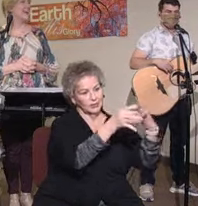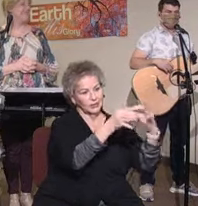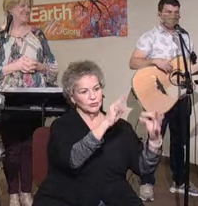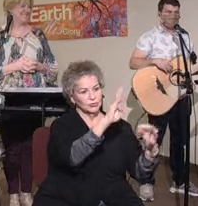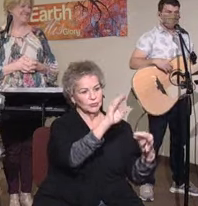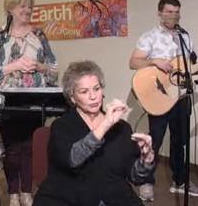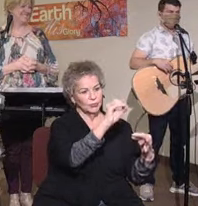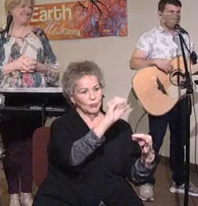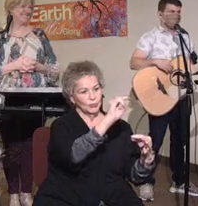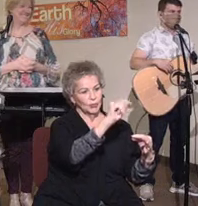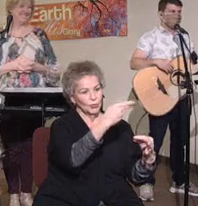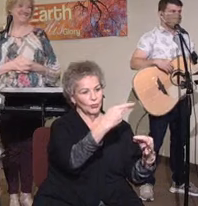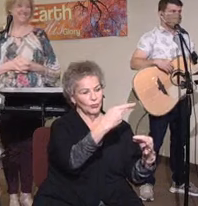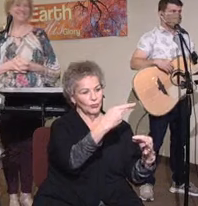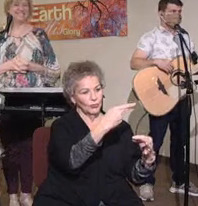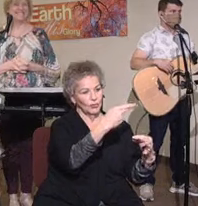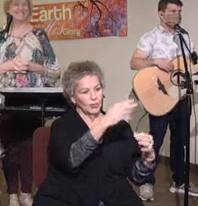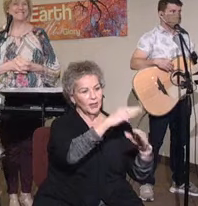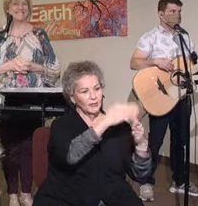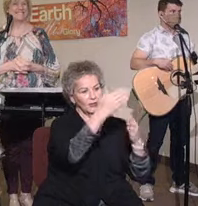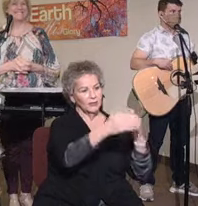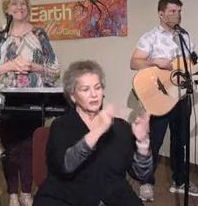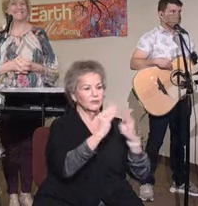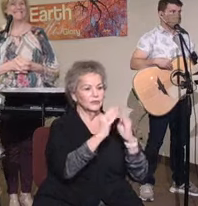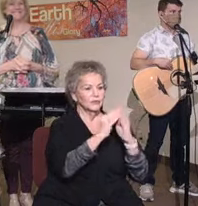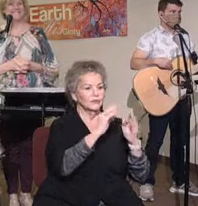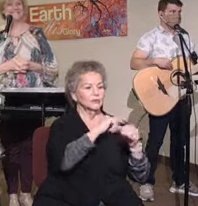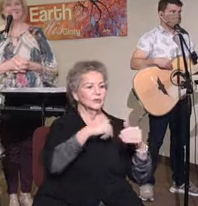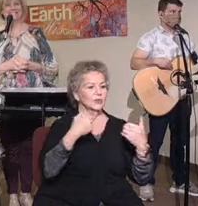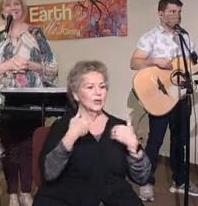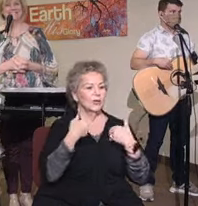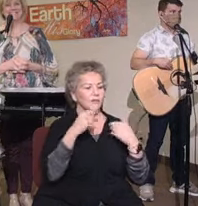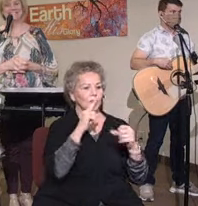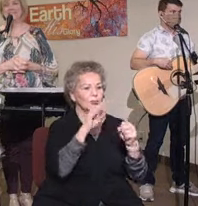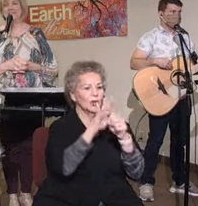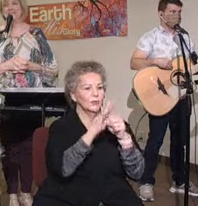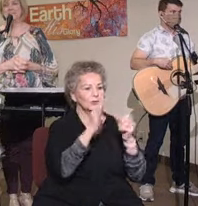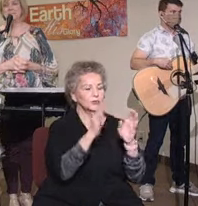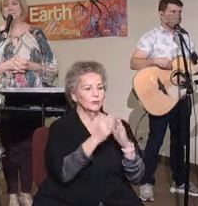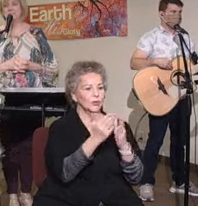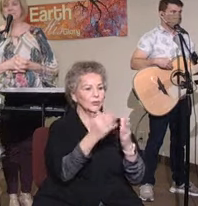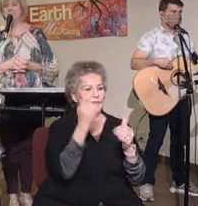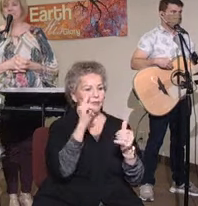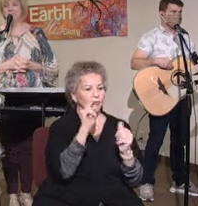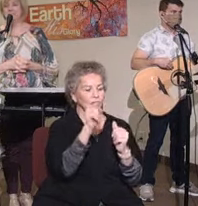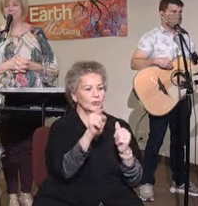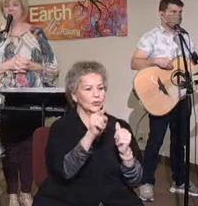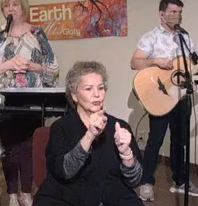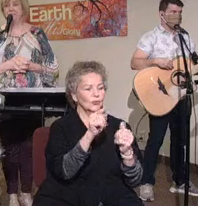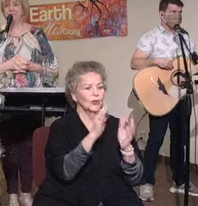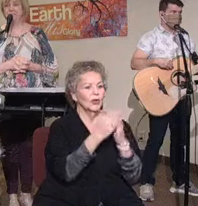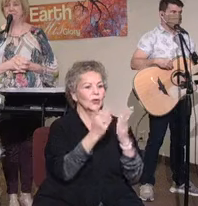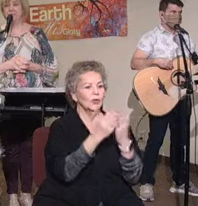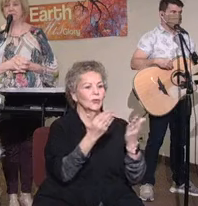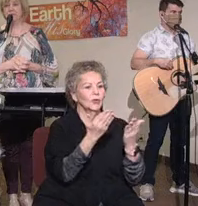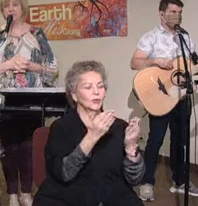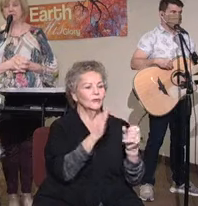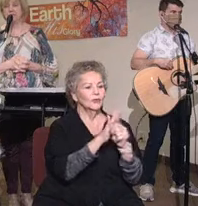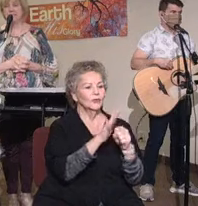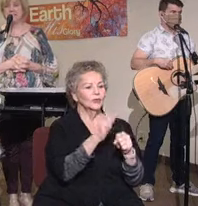booth, at the conclusion of the service, we have a promise book for you. It is a book full of